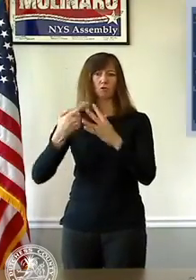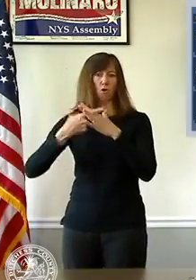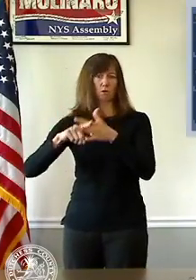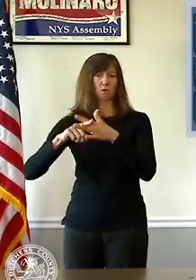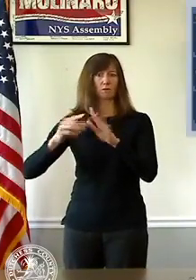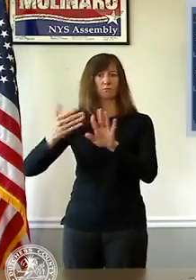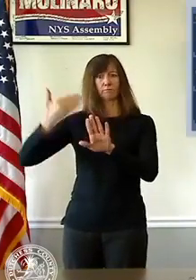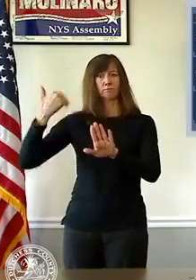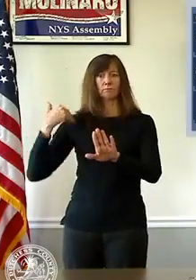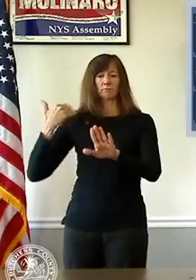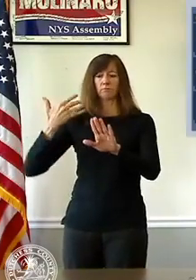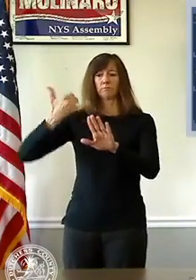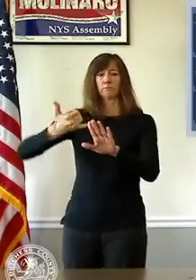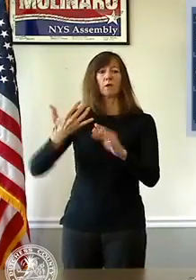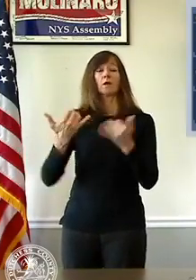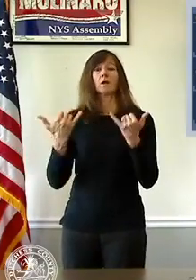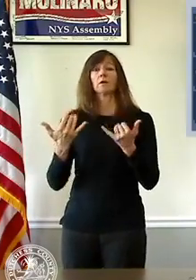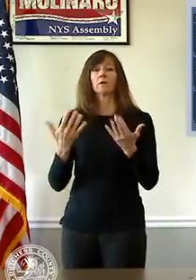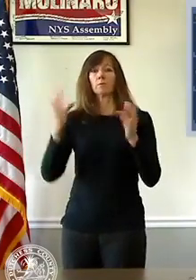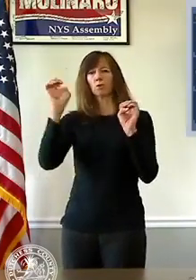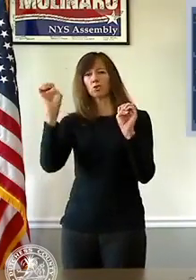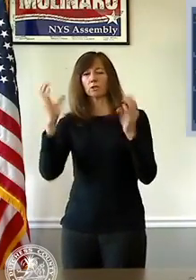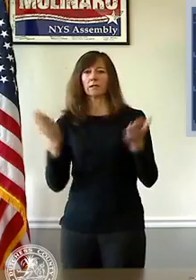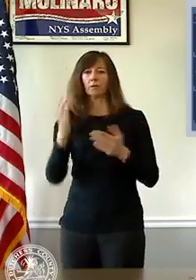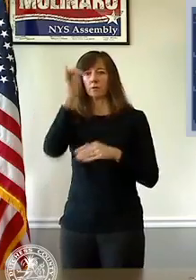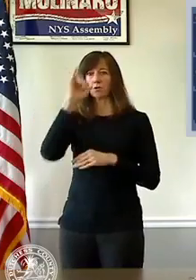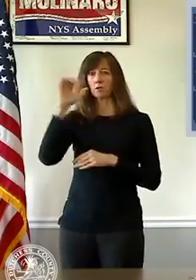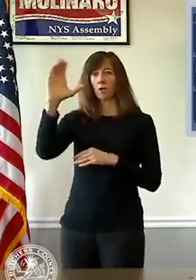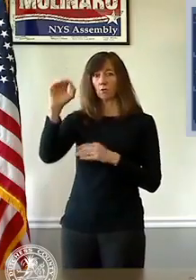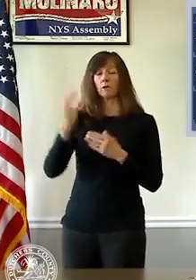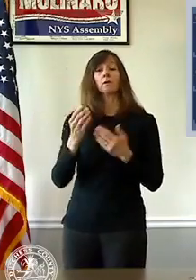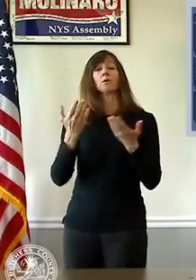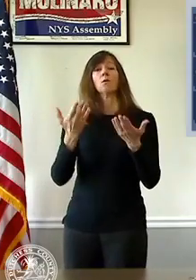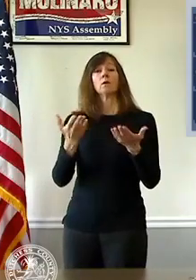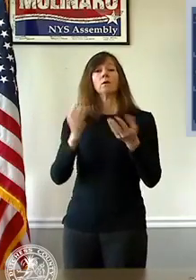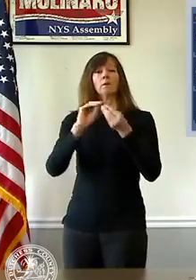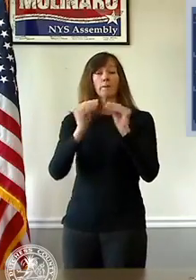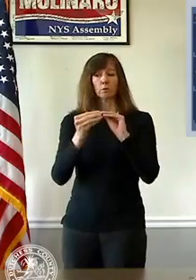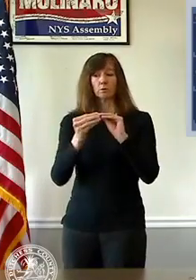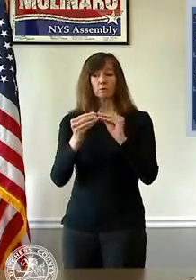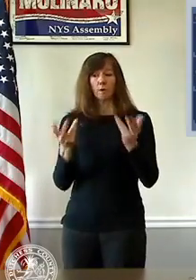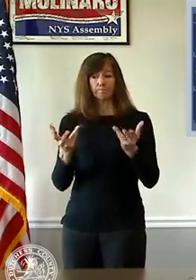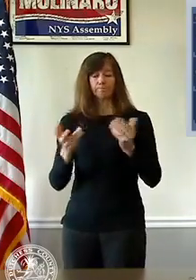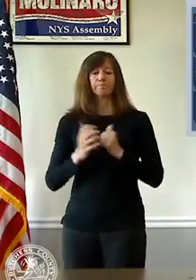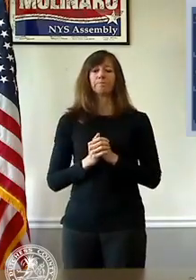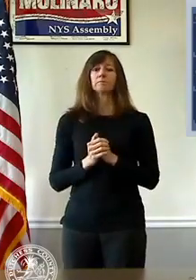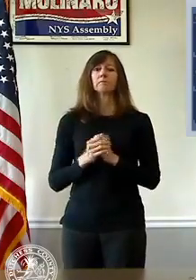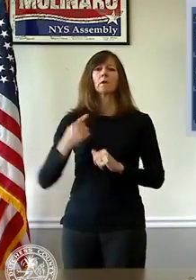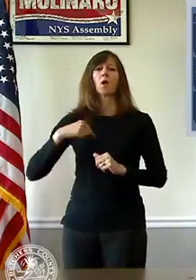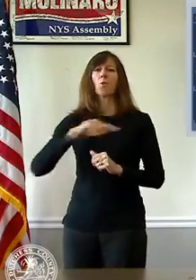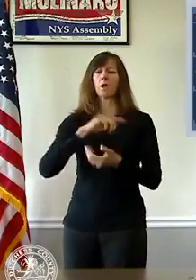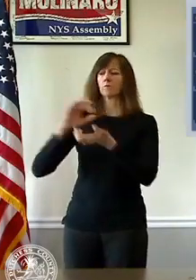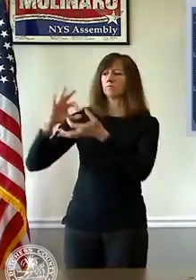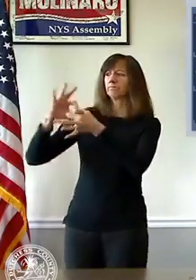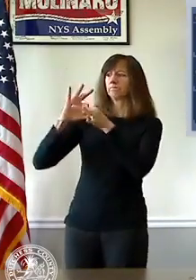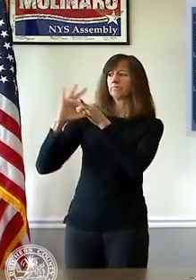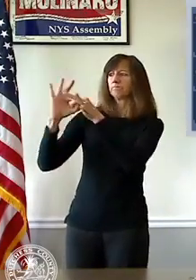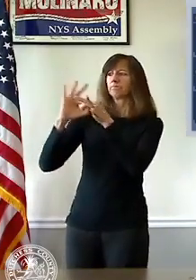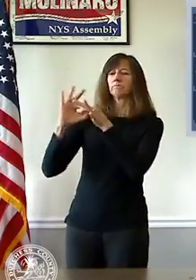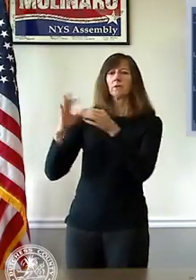in Dutchess County. We have cooperated to conduct and complete